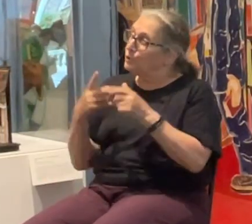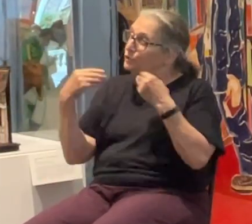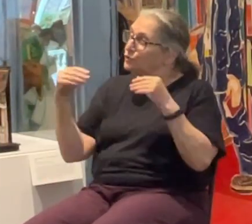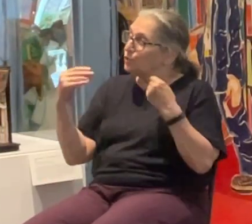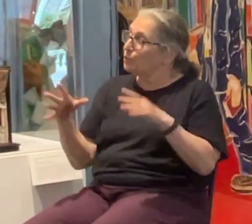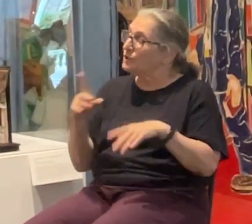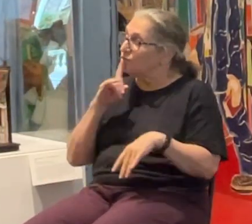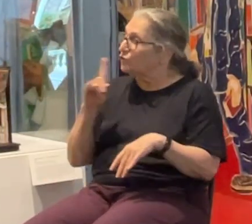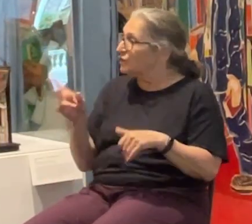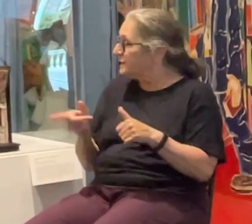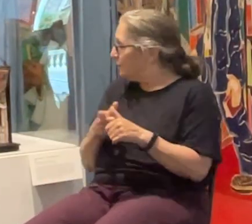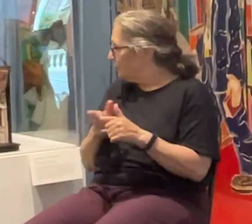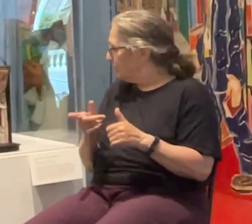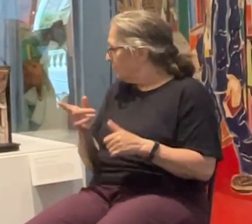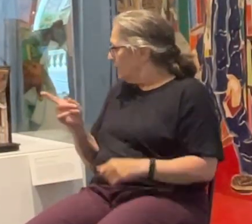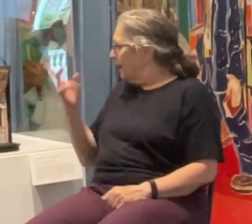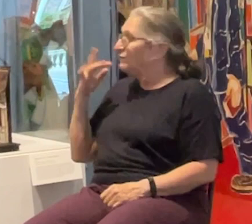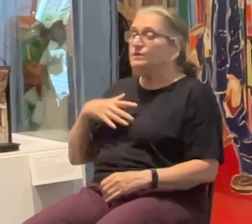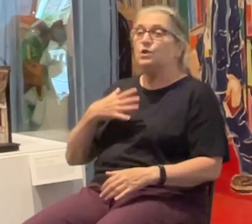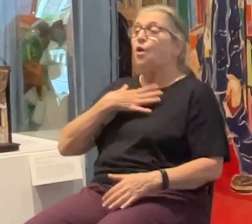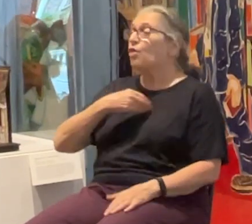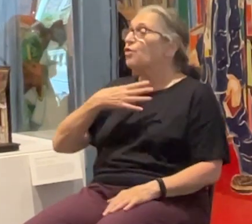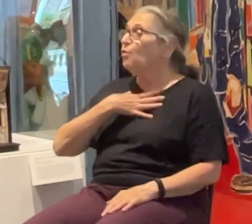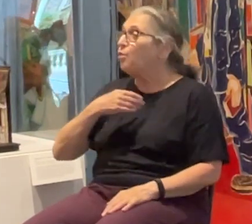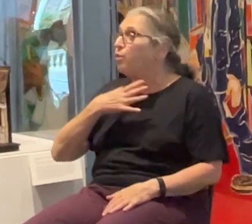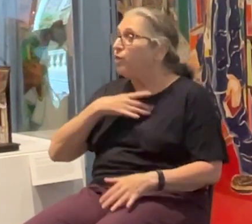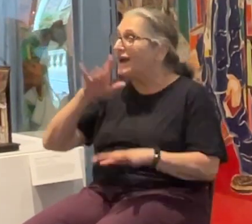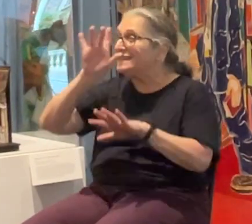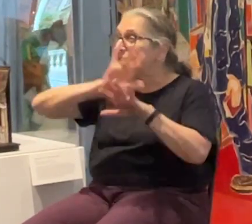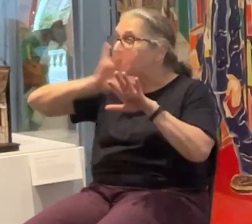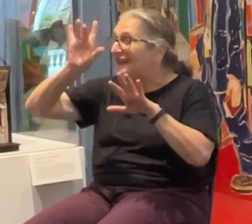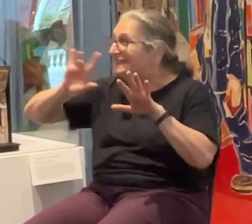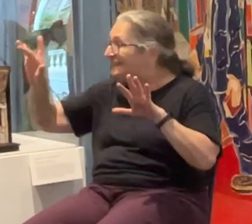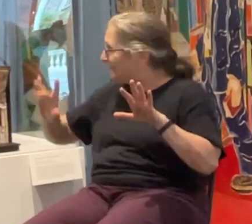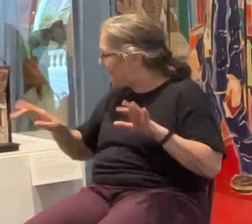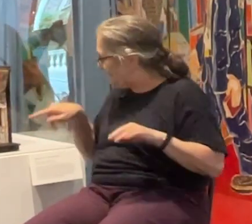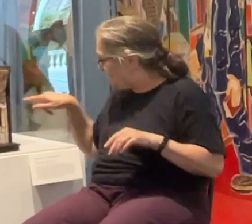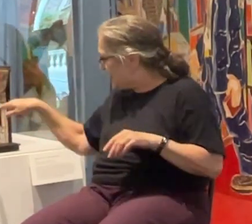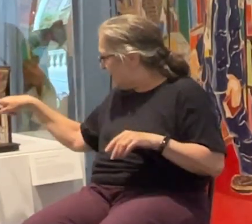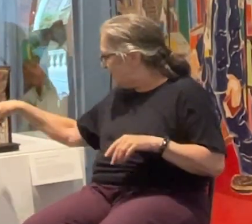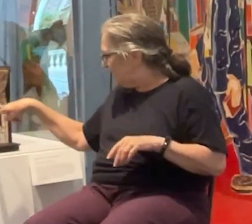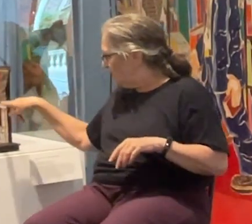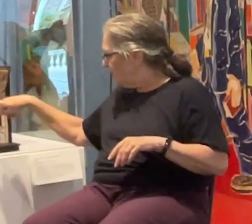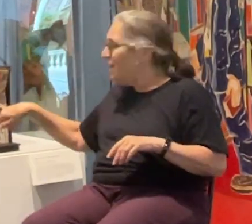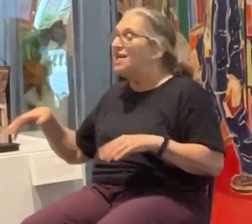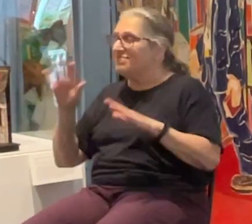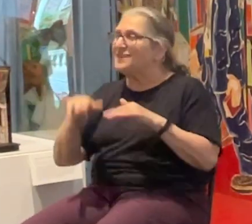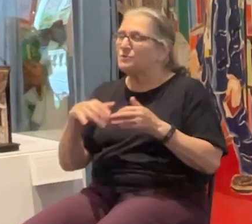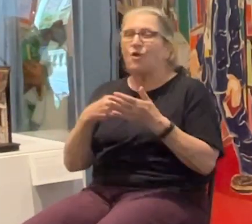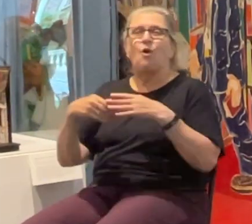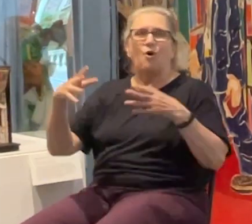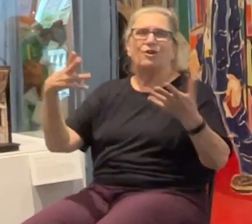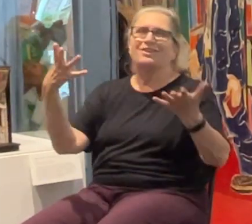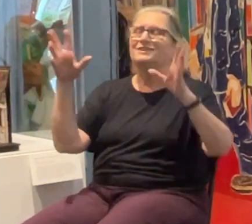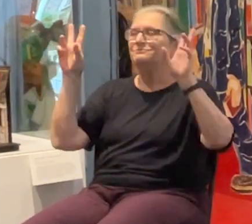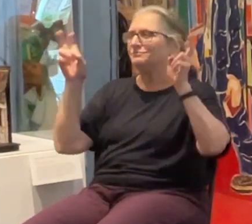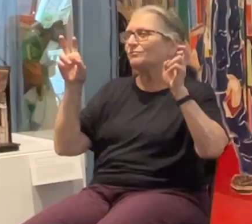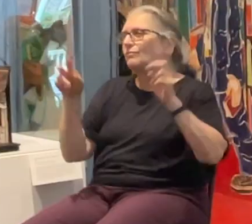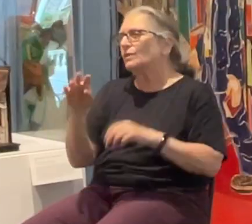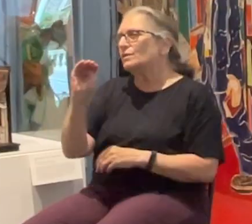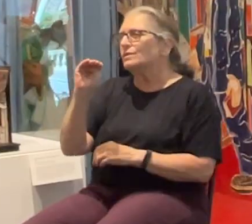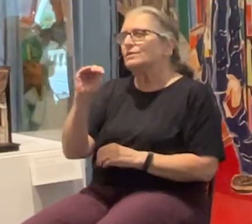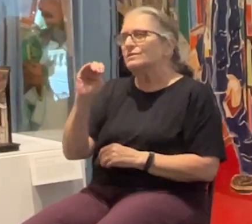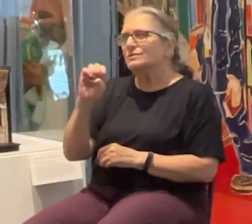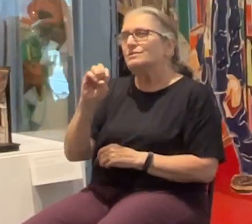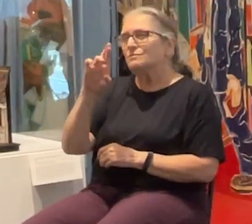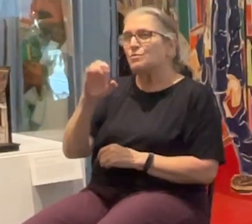look inside and you see all the white spaces, that is where, you know, all the museum's, you know, merchandise was. And that's how it was